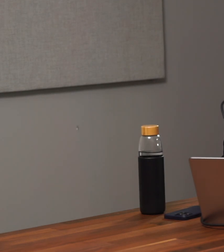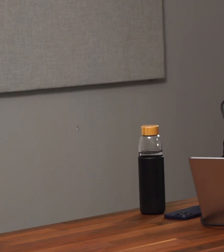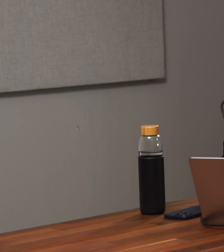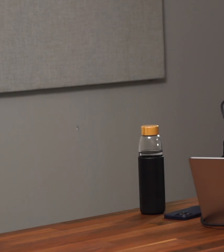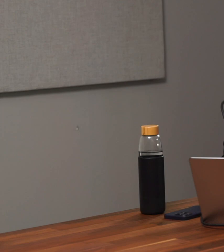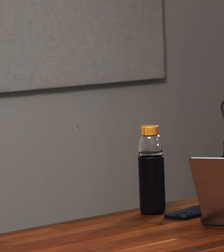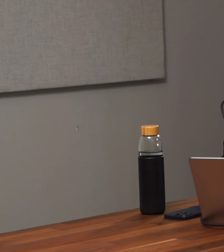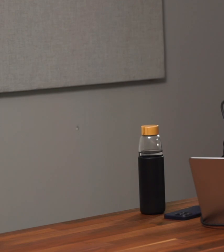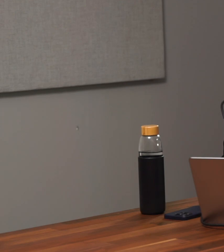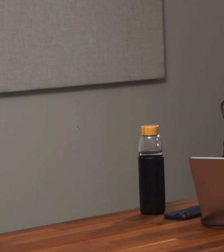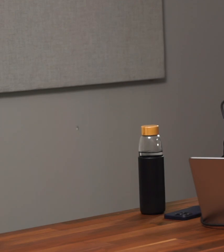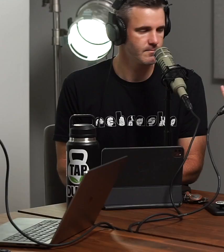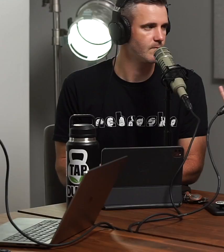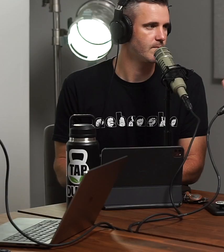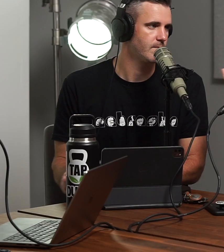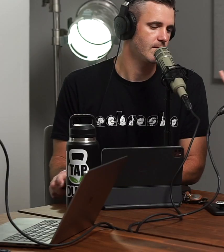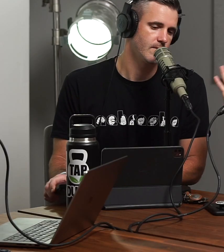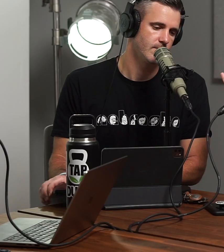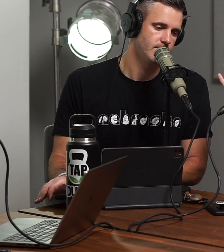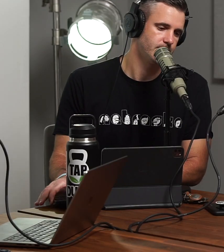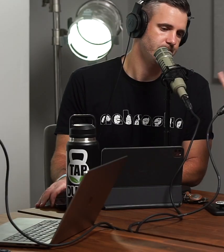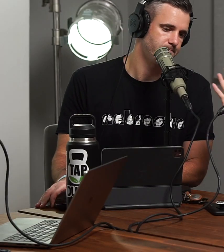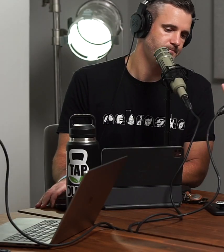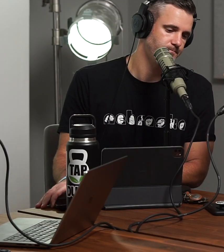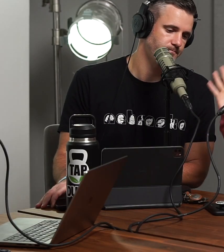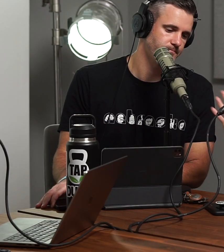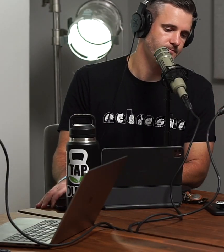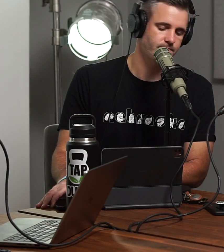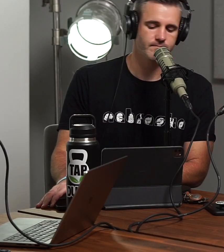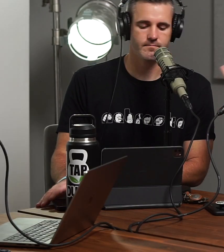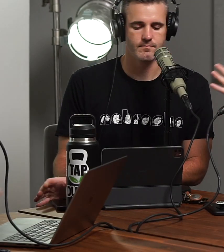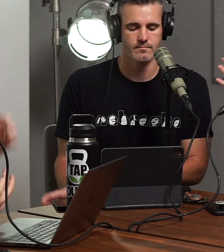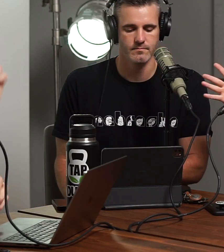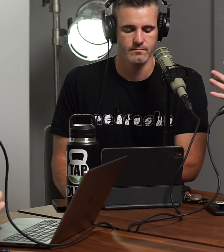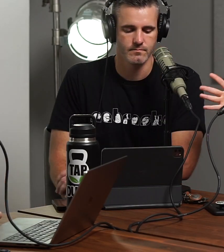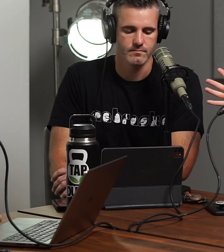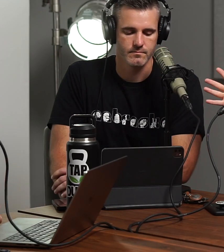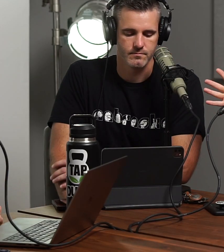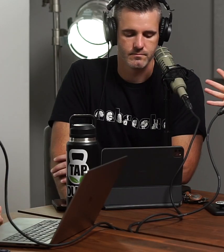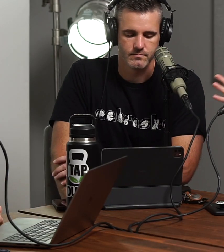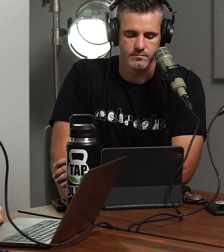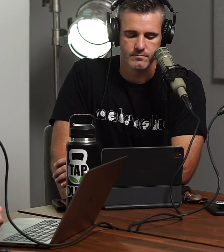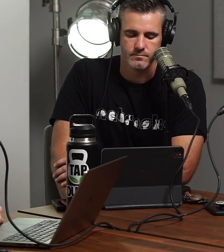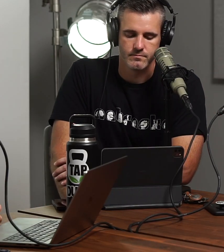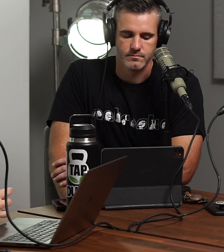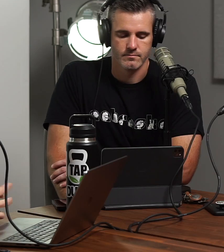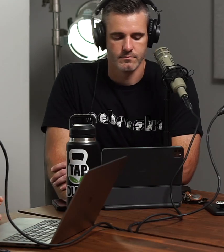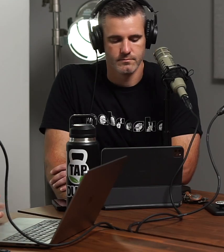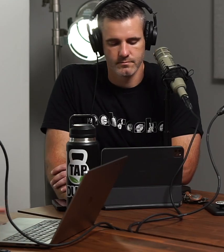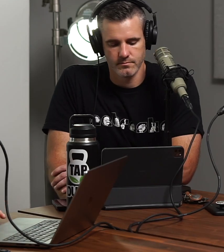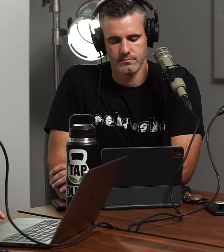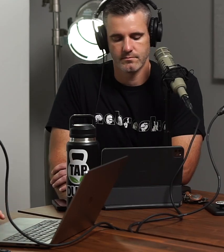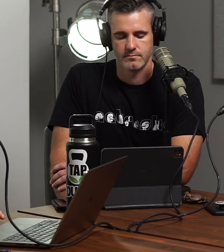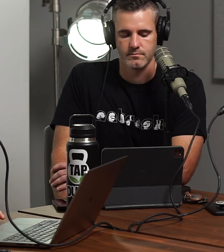the rings and i also enjoyed the hobbit i see what you're saying but we'll say i so all that to me is like and the